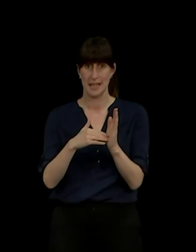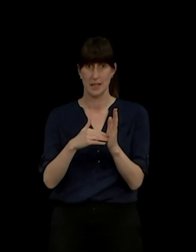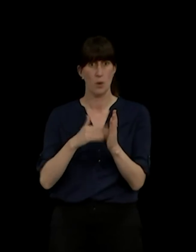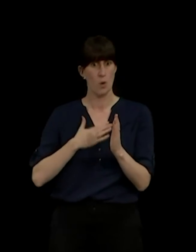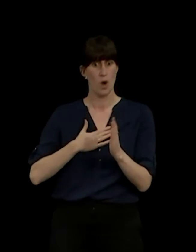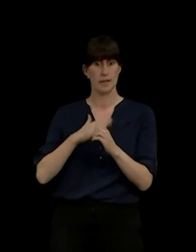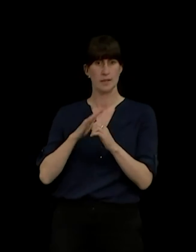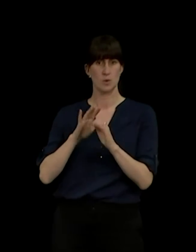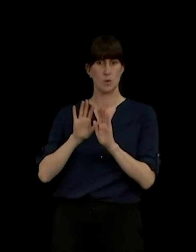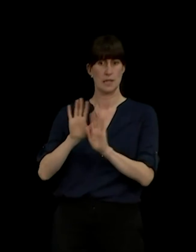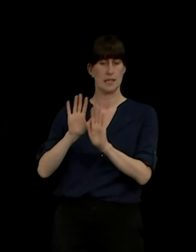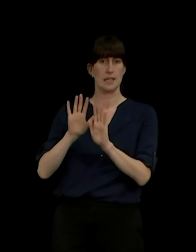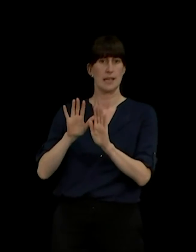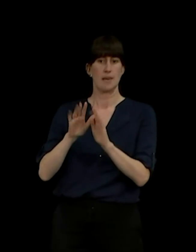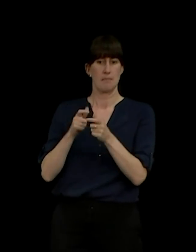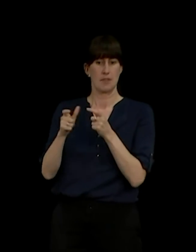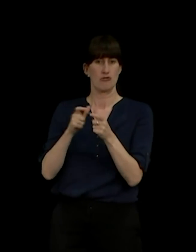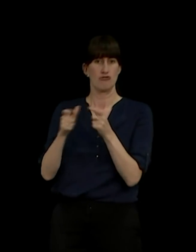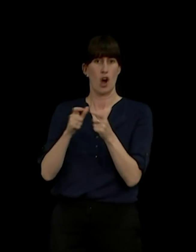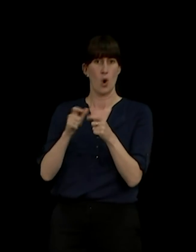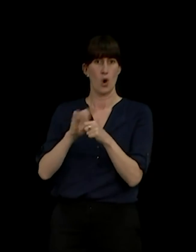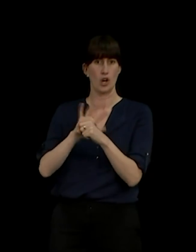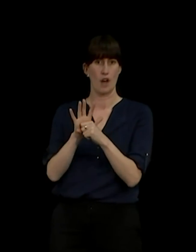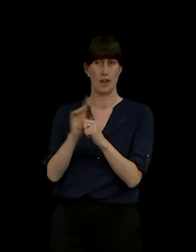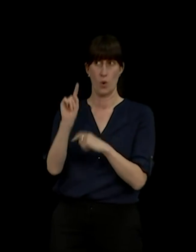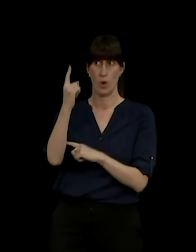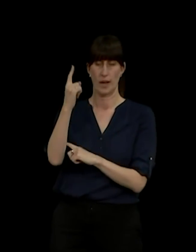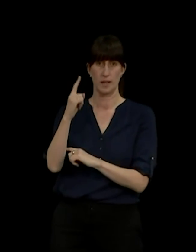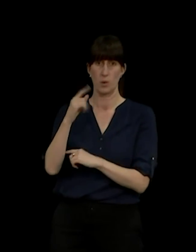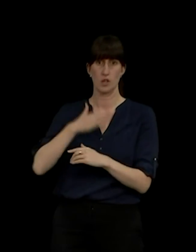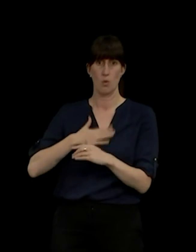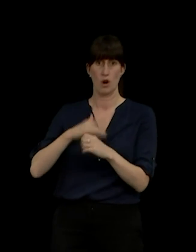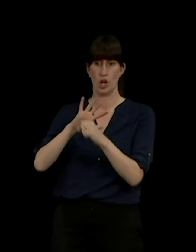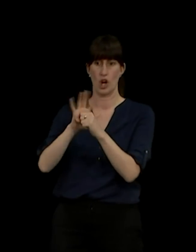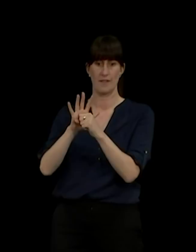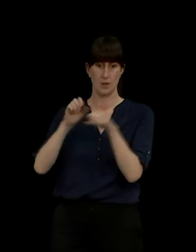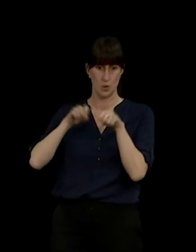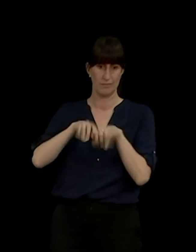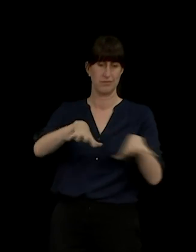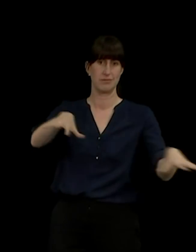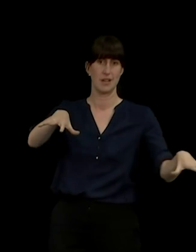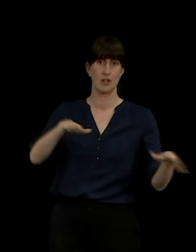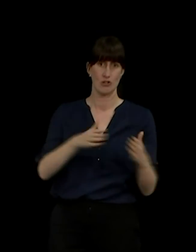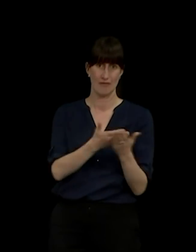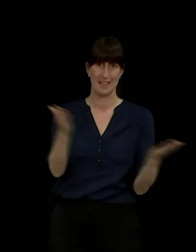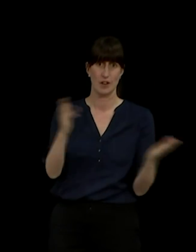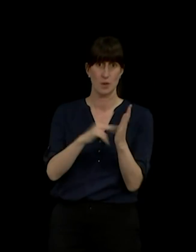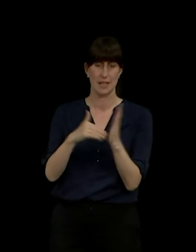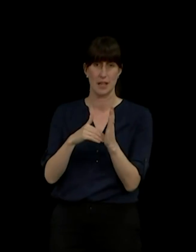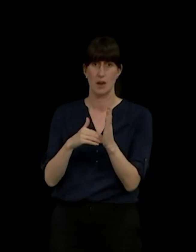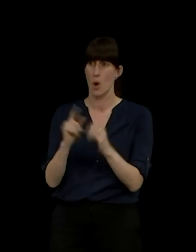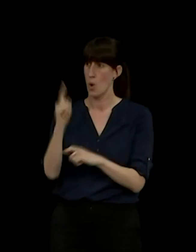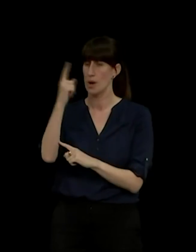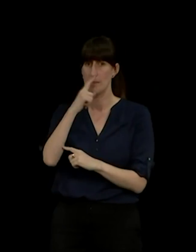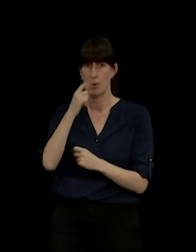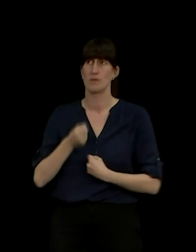Auckland and managing them there. The people of Auckland are sacrificing a lot to do that too, but they